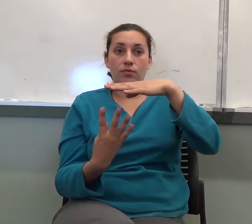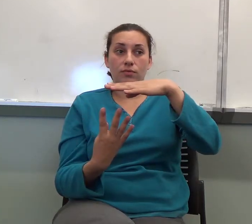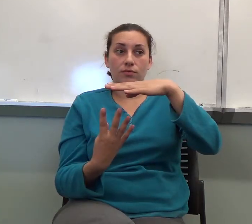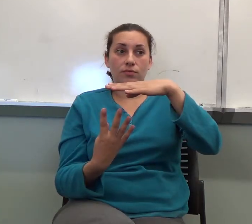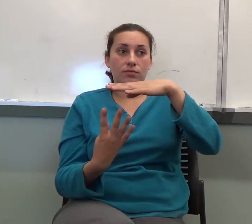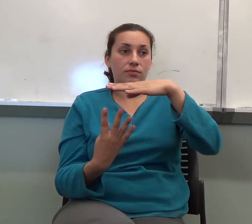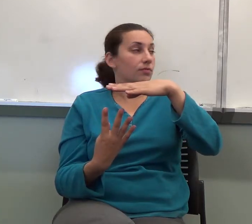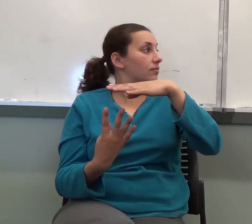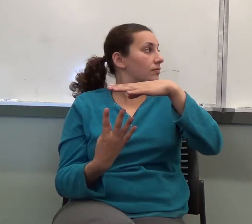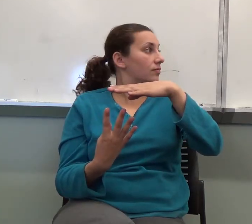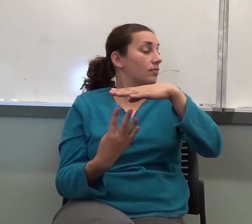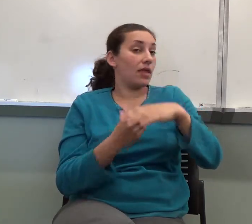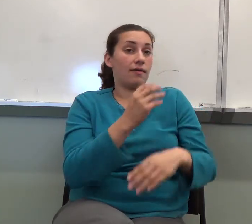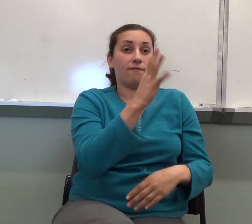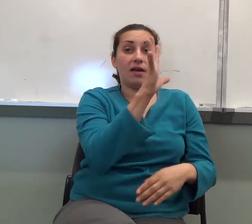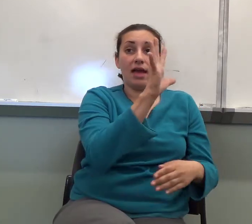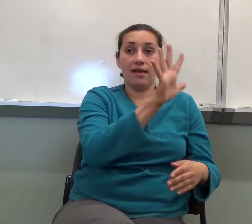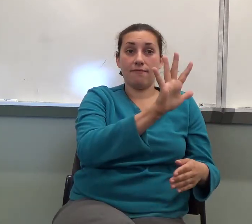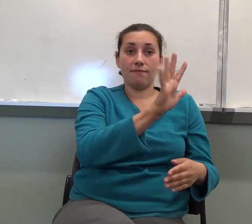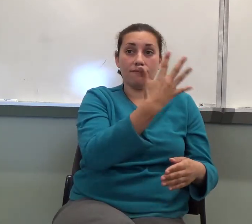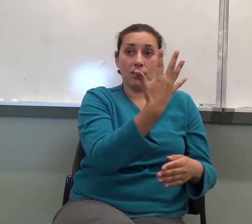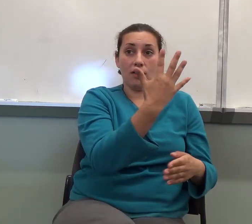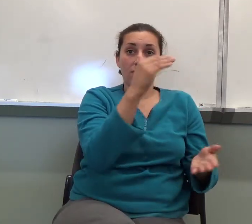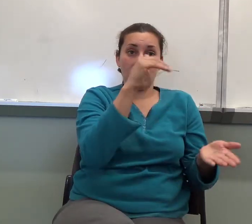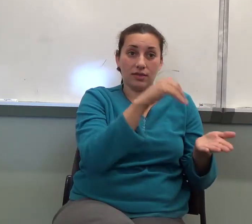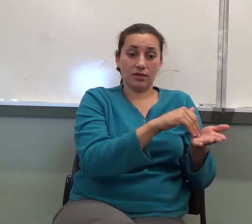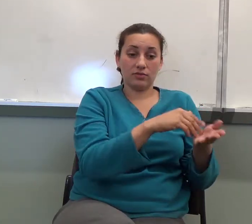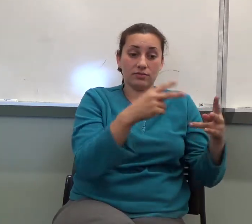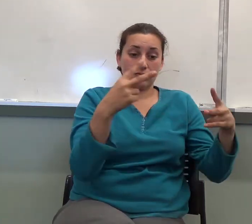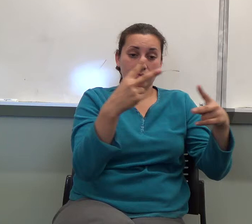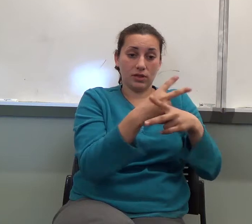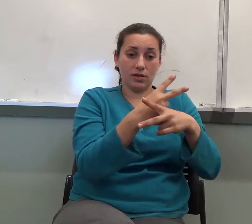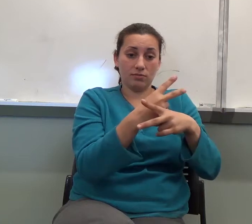So this is 5,000 times 1 plus